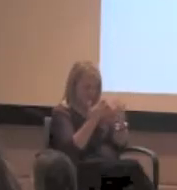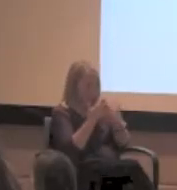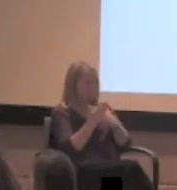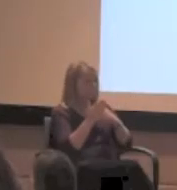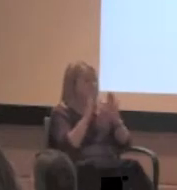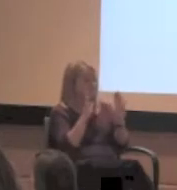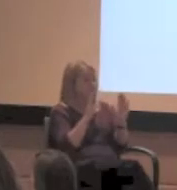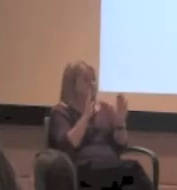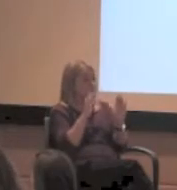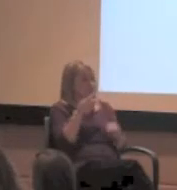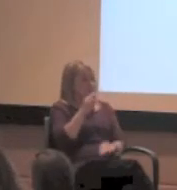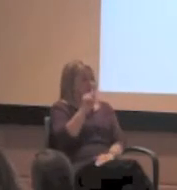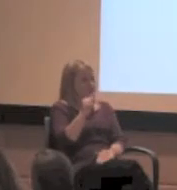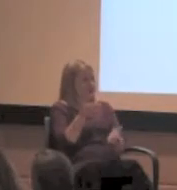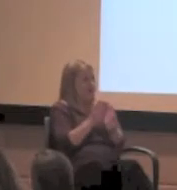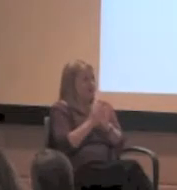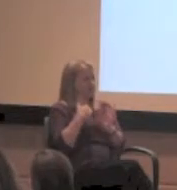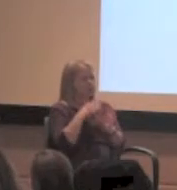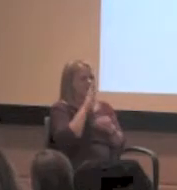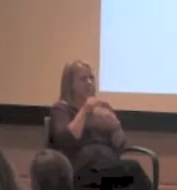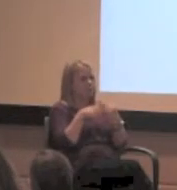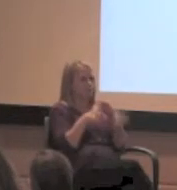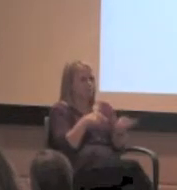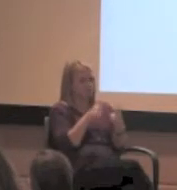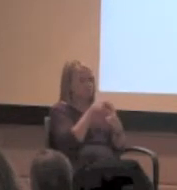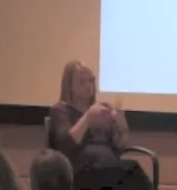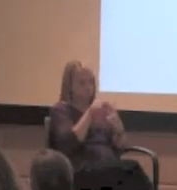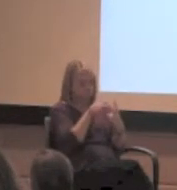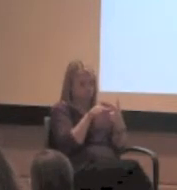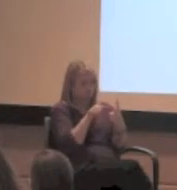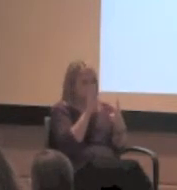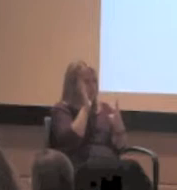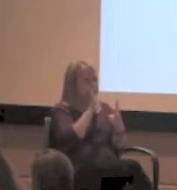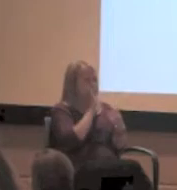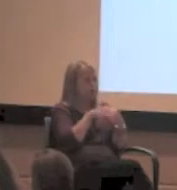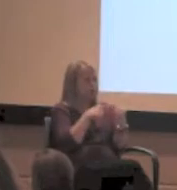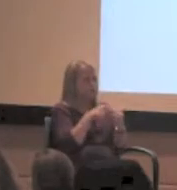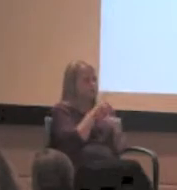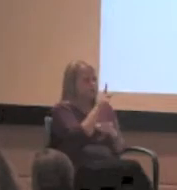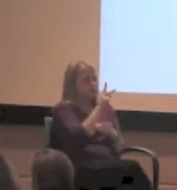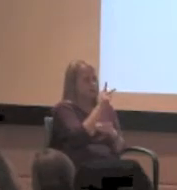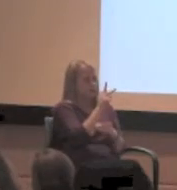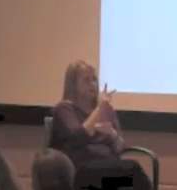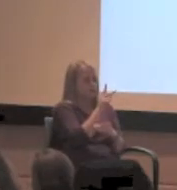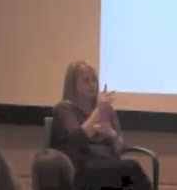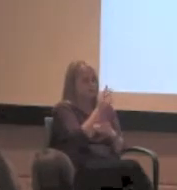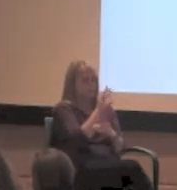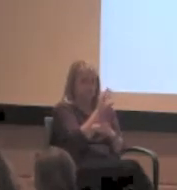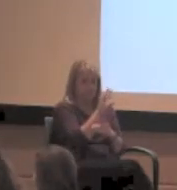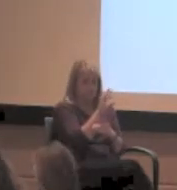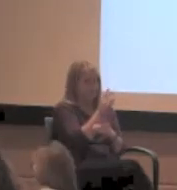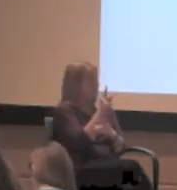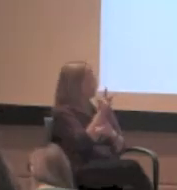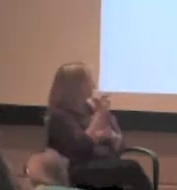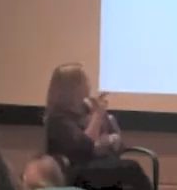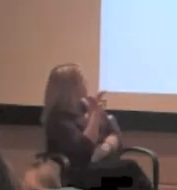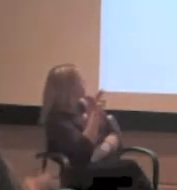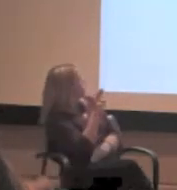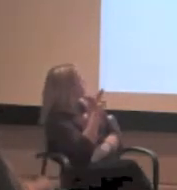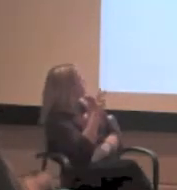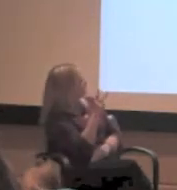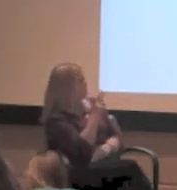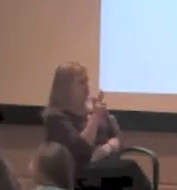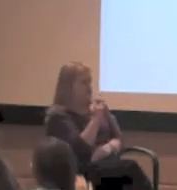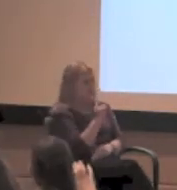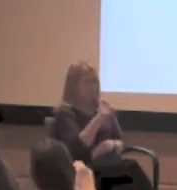So Paula asked me to just talk about two aspects of spina bifida, so we'll talk about the Chiari and the Hydrocephalus.